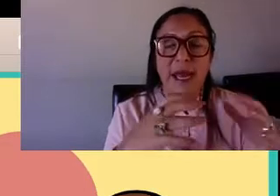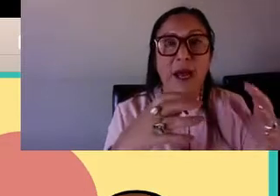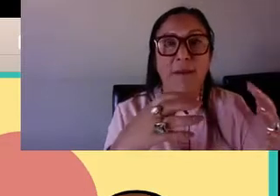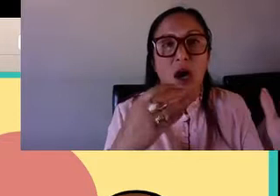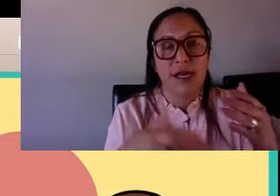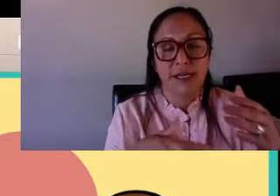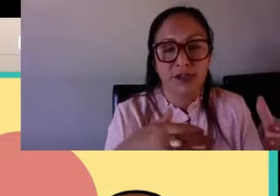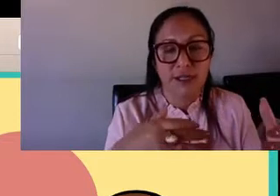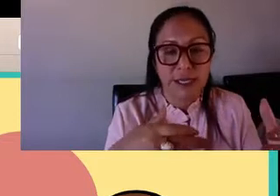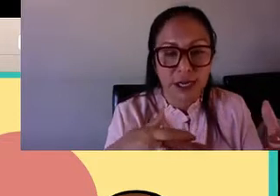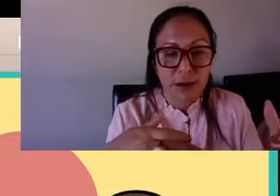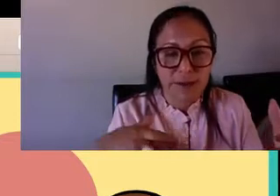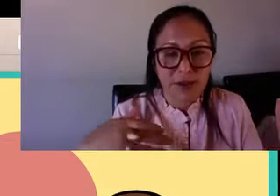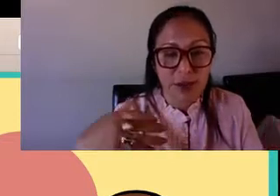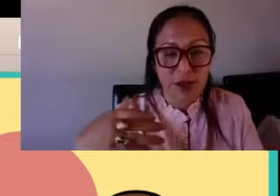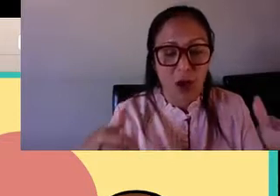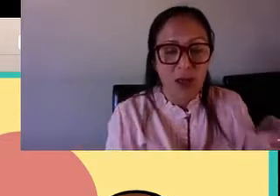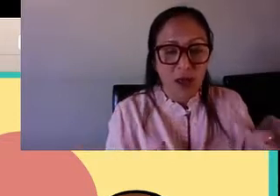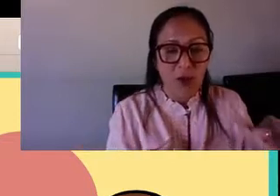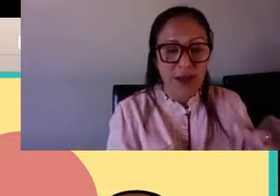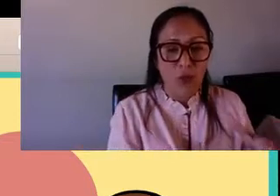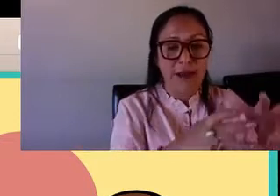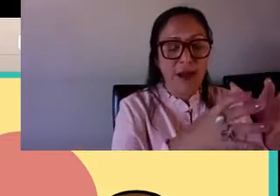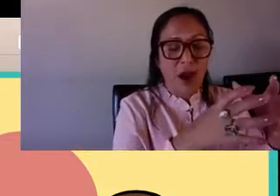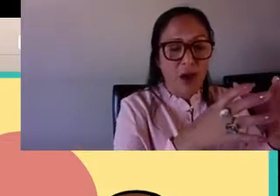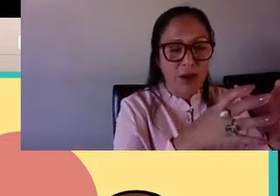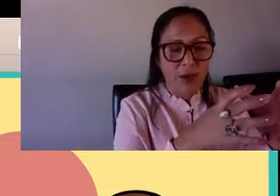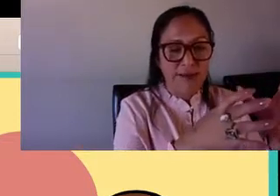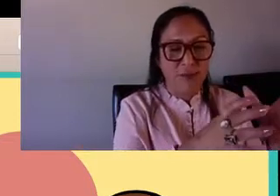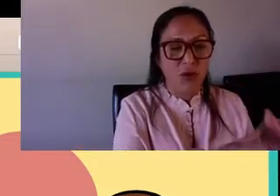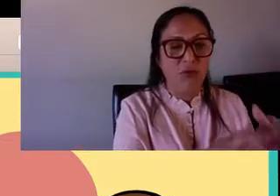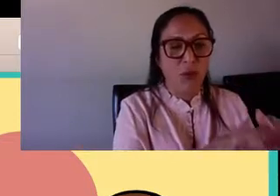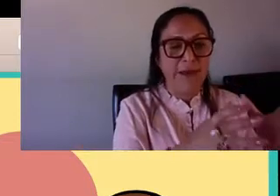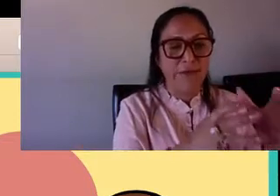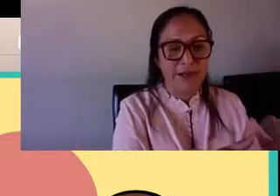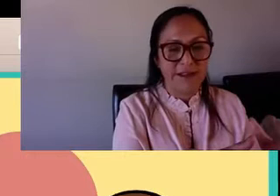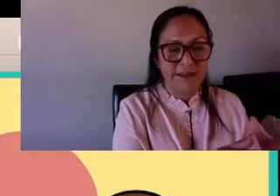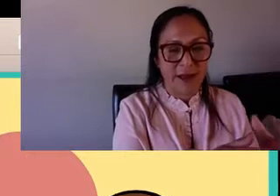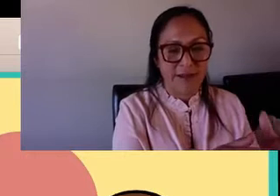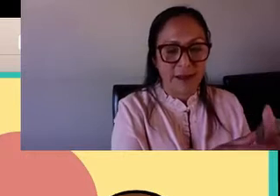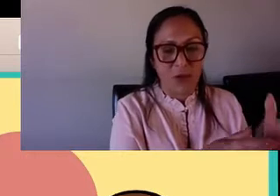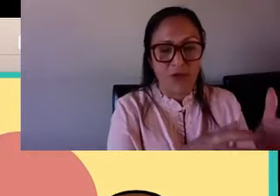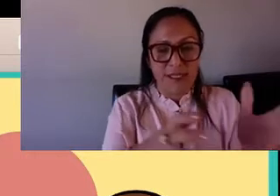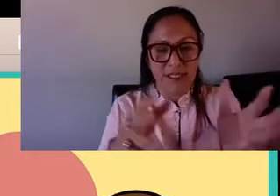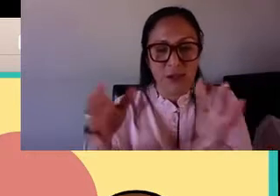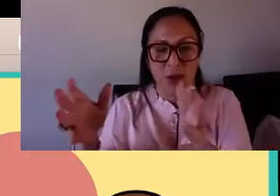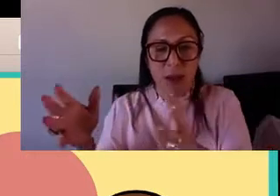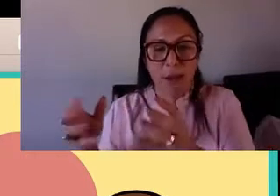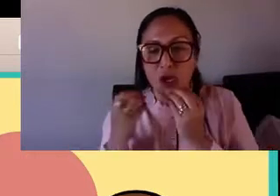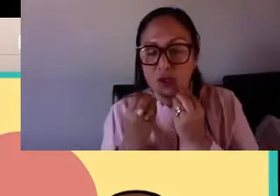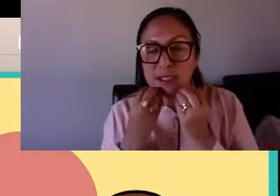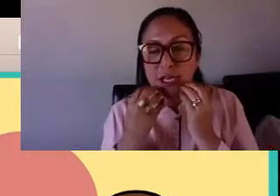be talking to your speech therapist so we know, okay, when are we going to move away from these signs and move